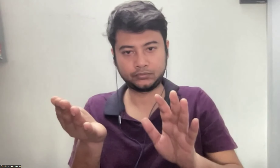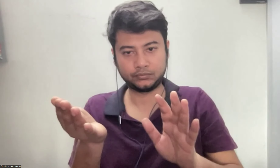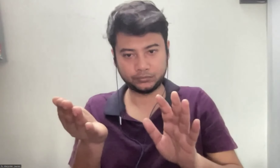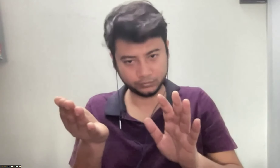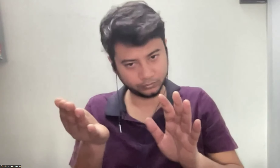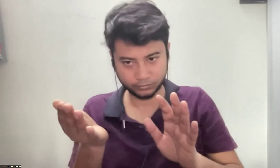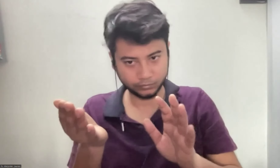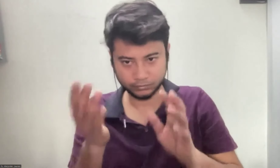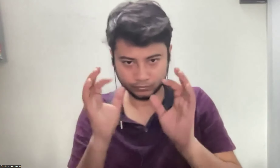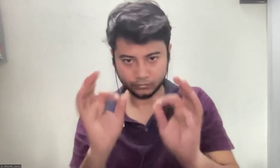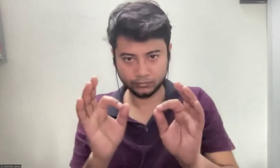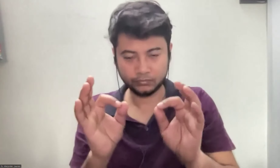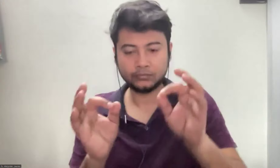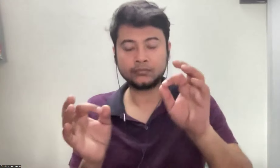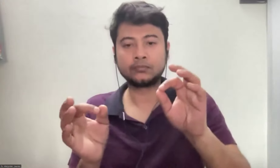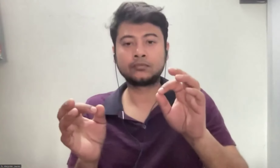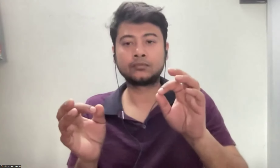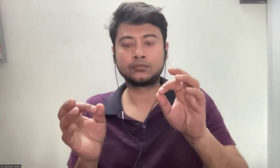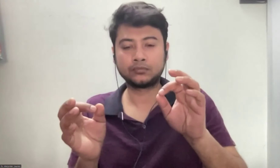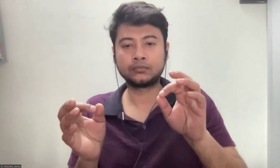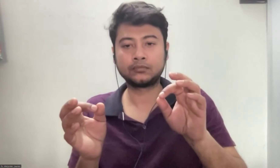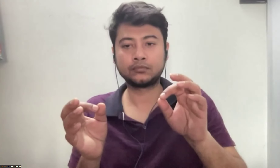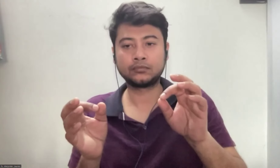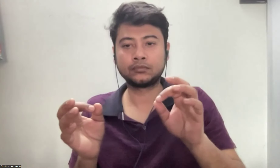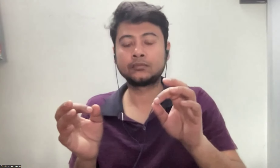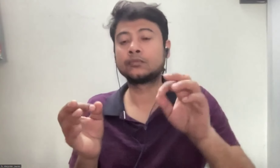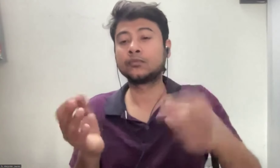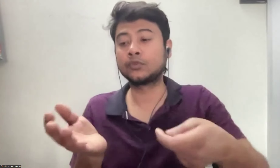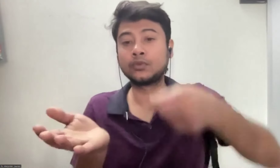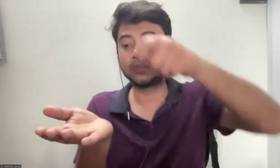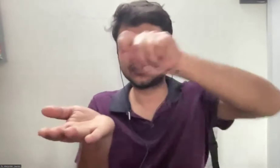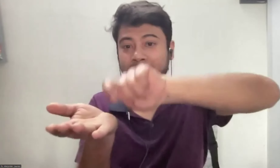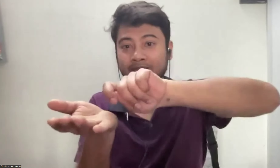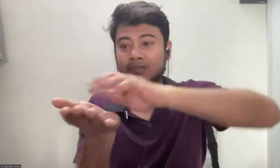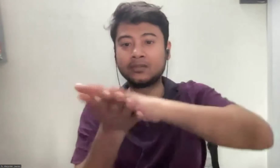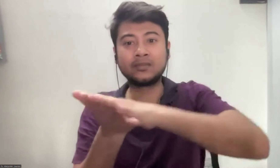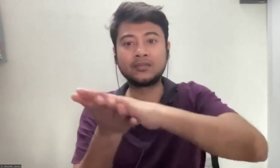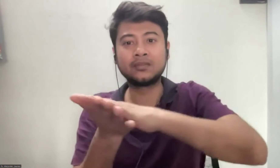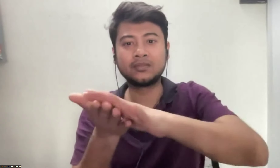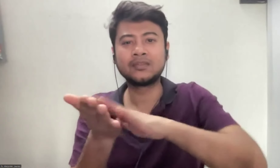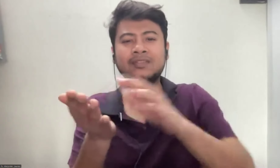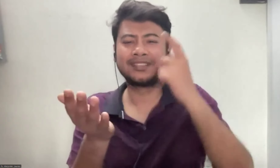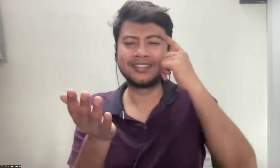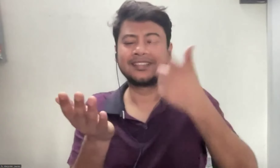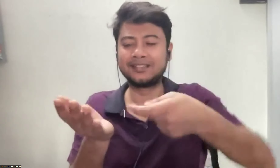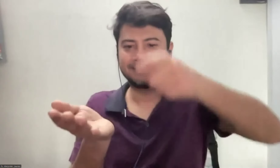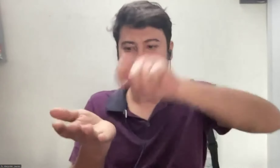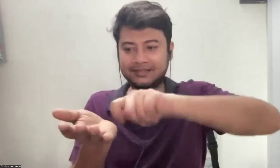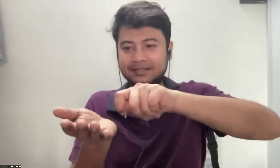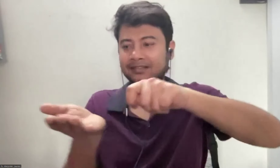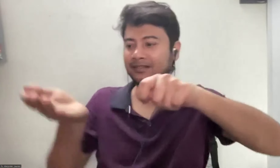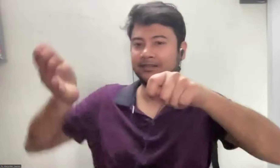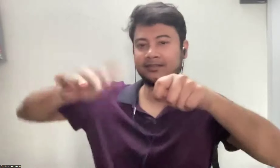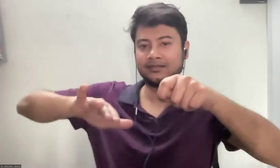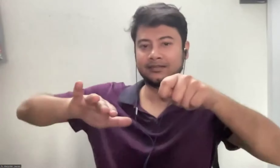So you don't need to use your left hand, you just throw that water, it is washed. So because you'll be having spoon in your left hand, so you can't do